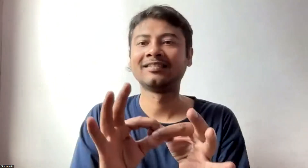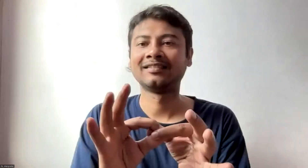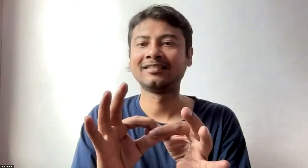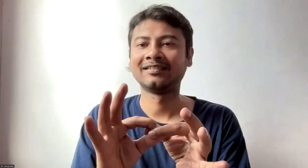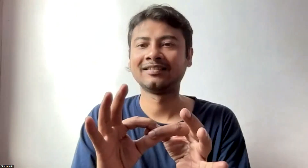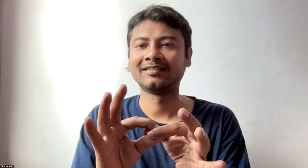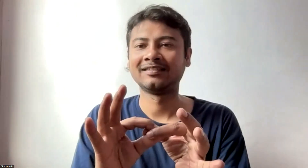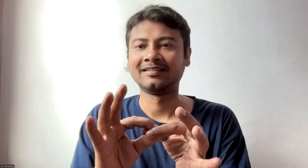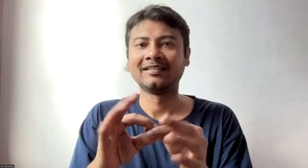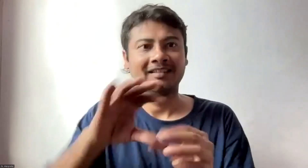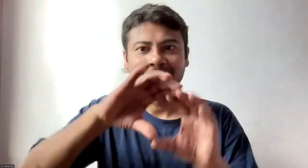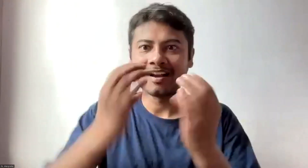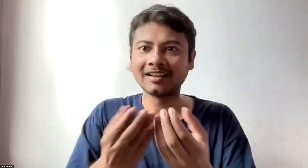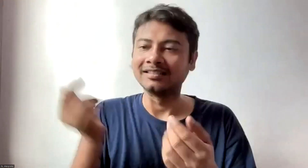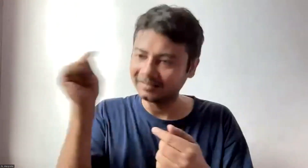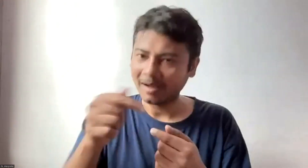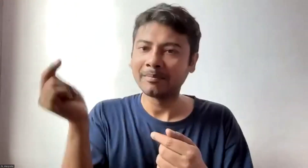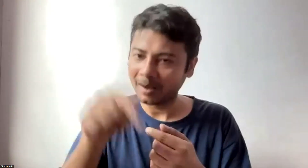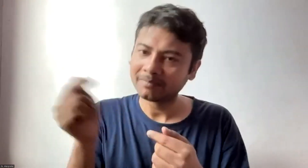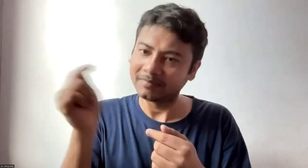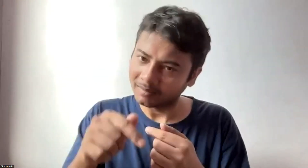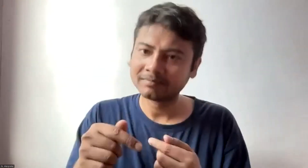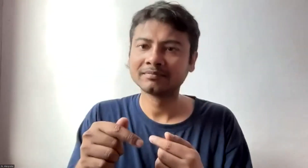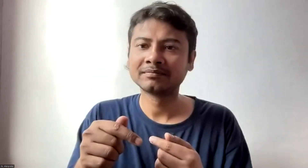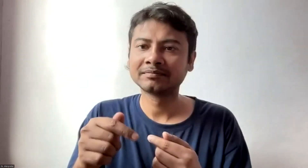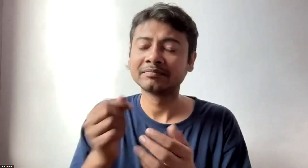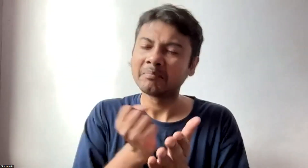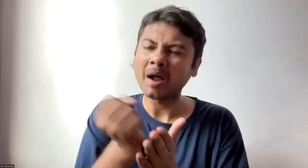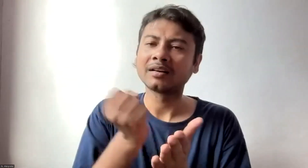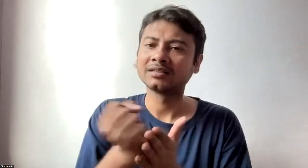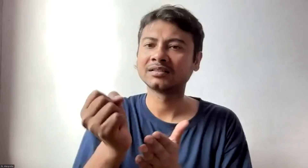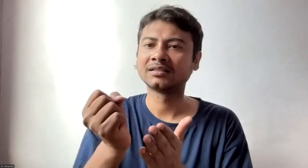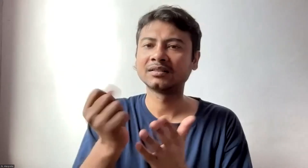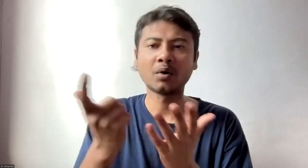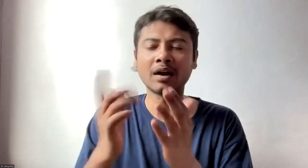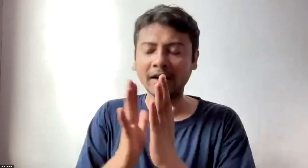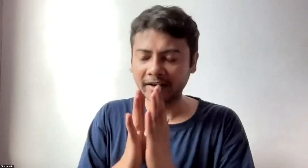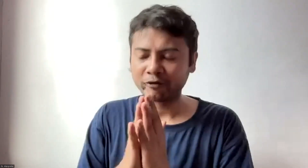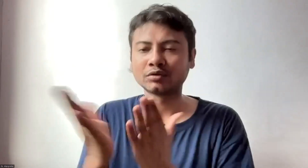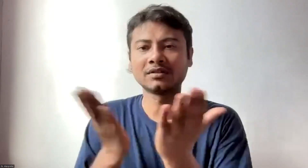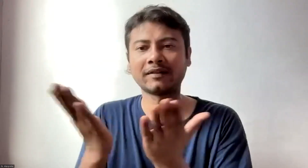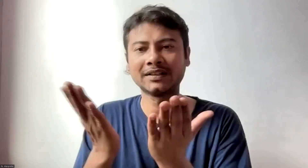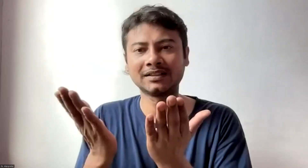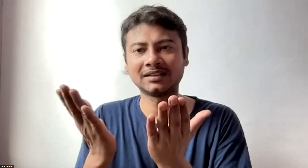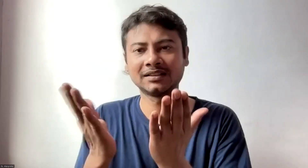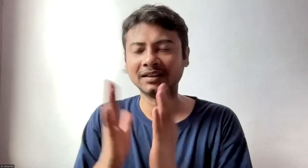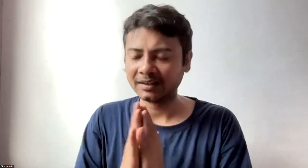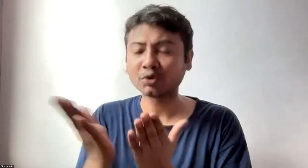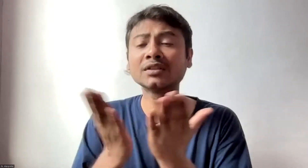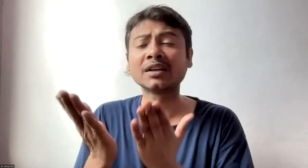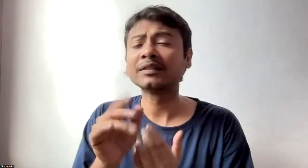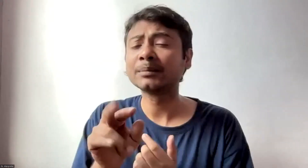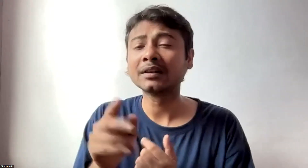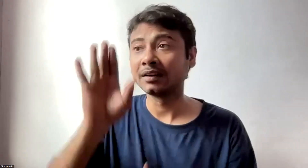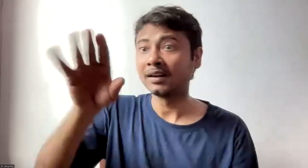to practice doing devotional service. And what is devotional service? You get a chance, you go to temple and do